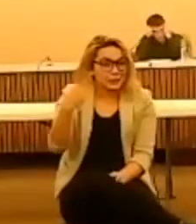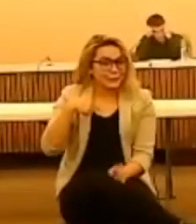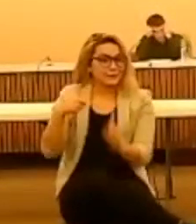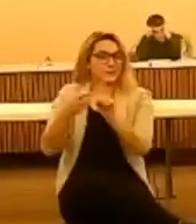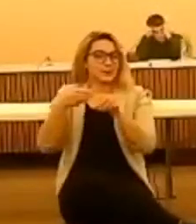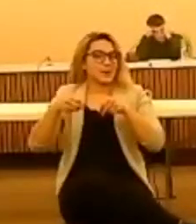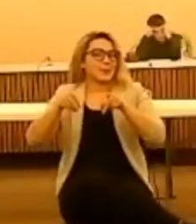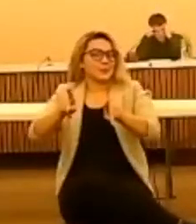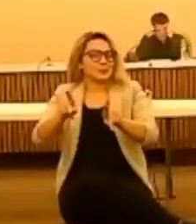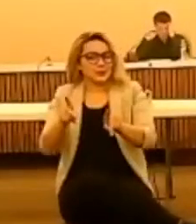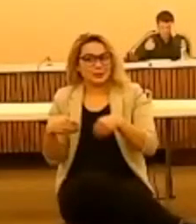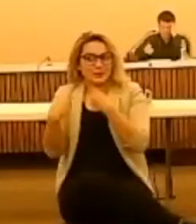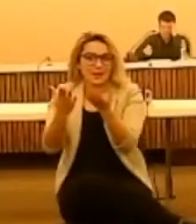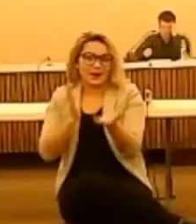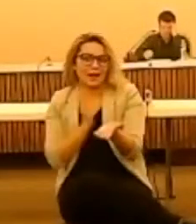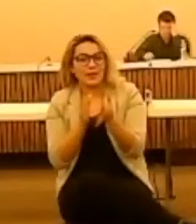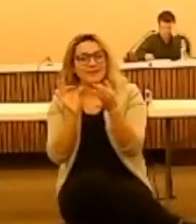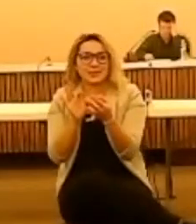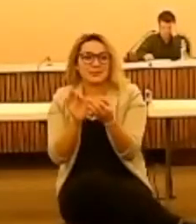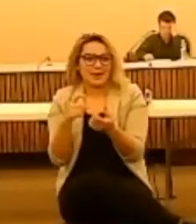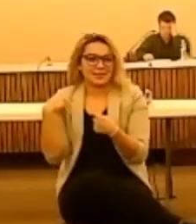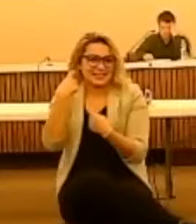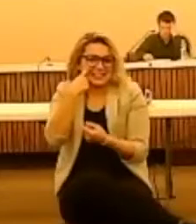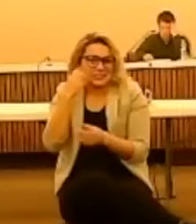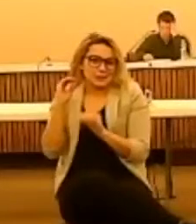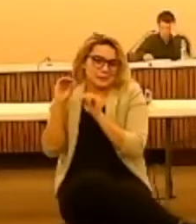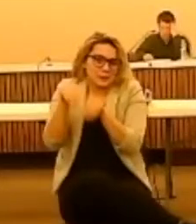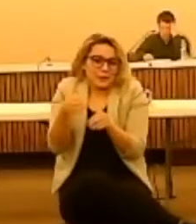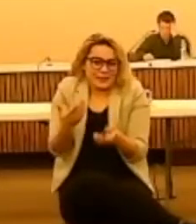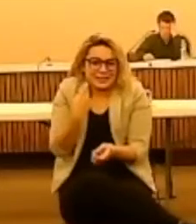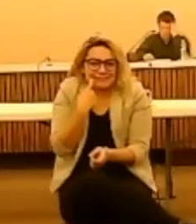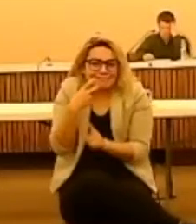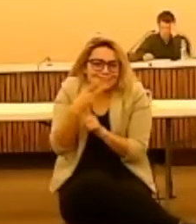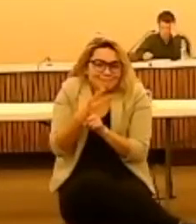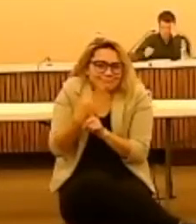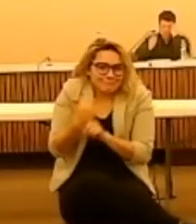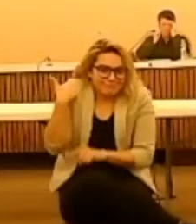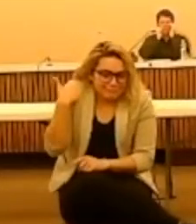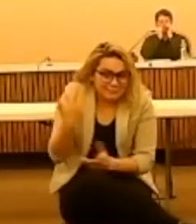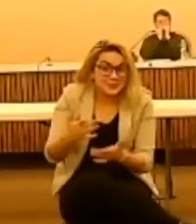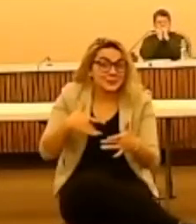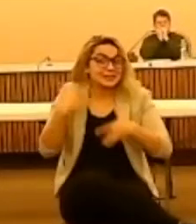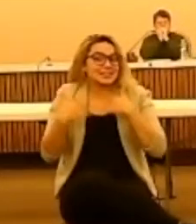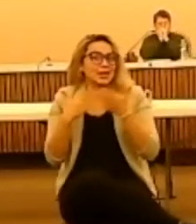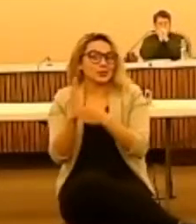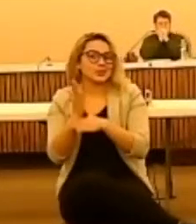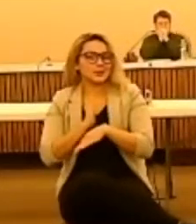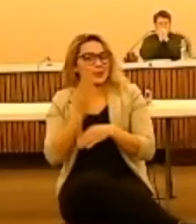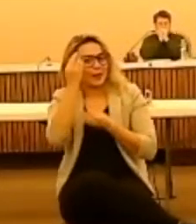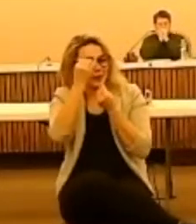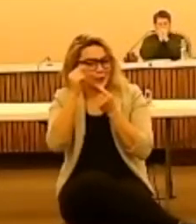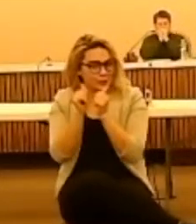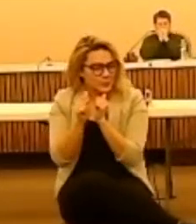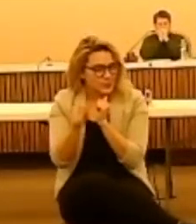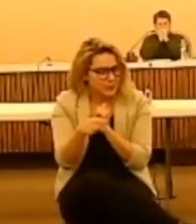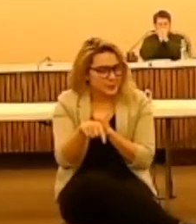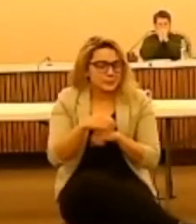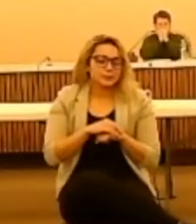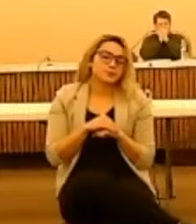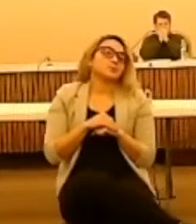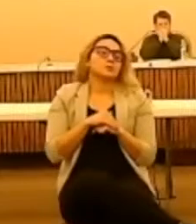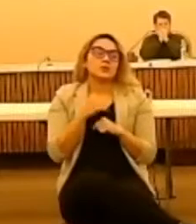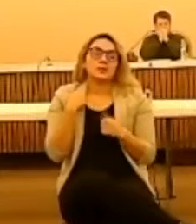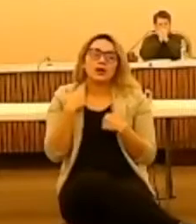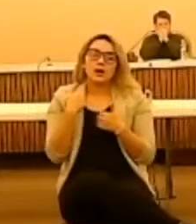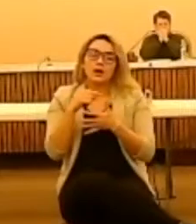feedback regarding the proposed developments. We are excited to share with you our thoughts today. We do have a number of concerns as we